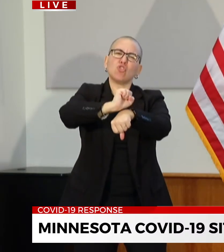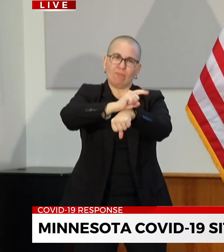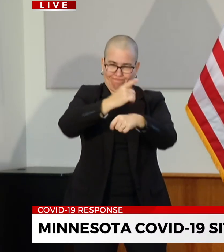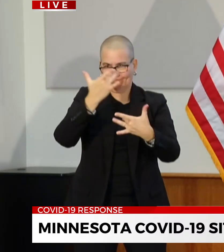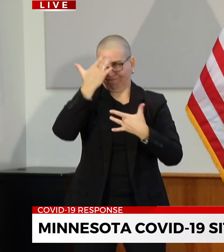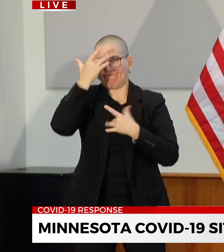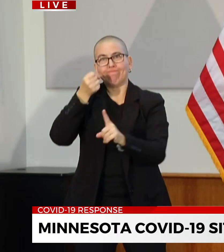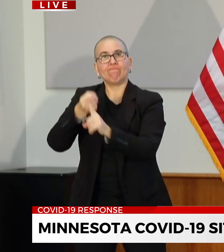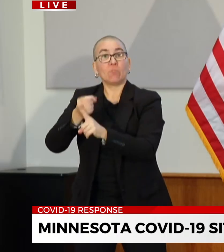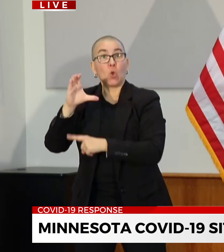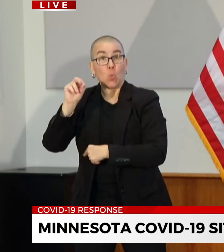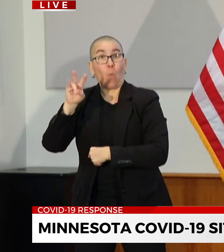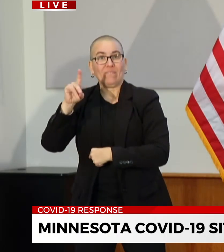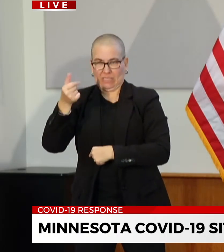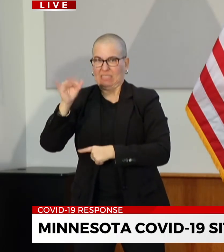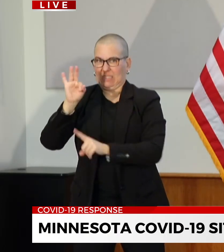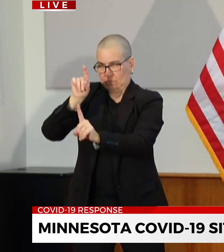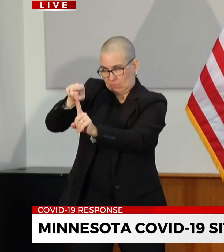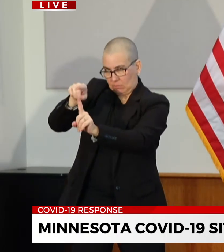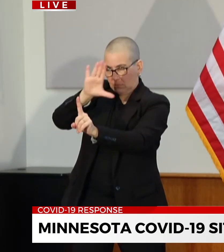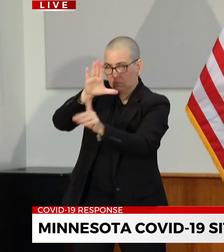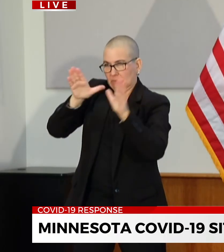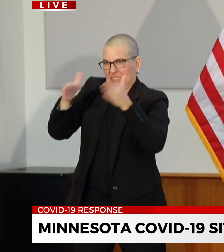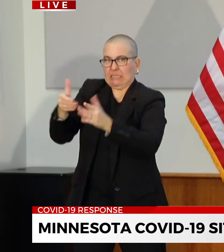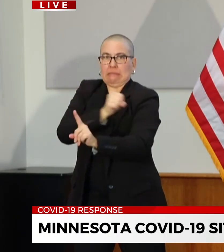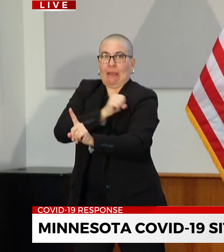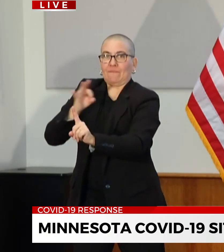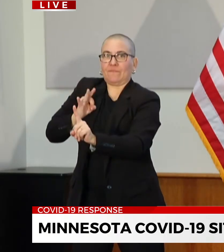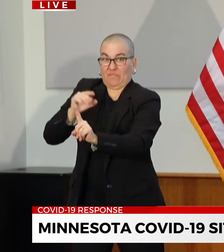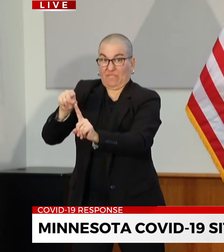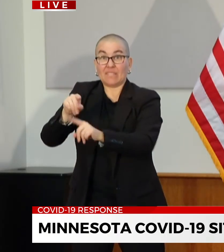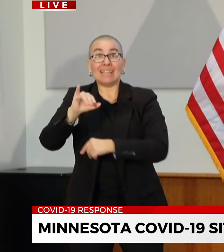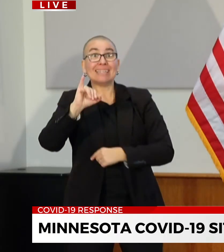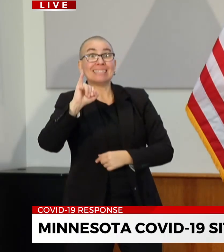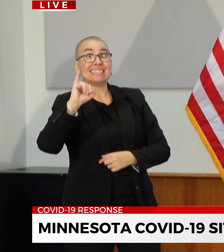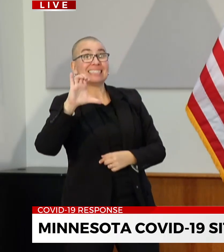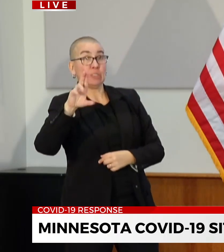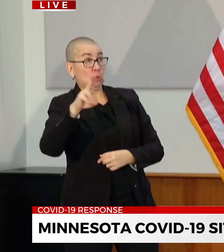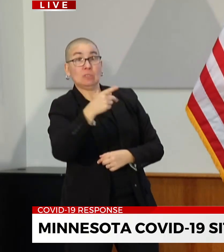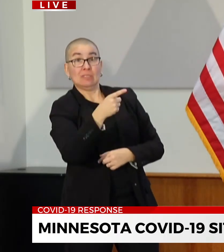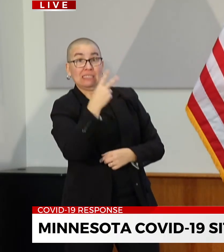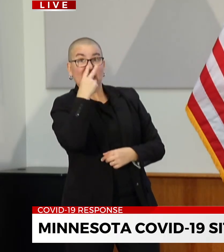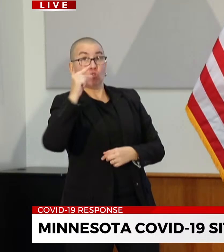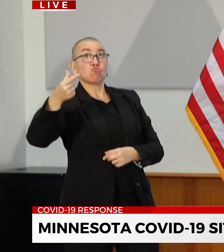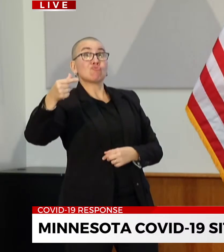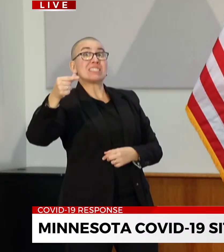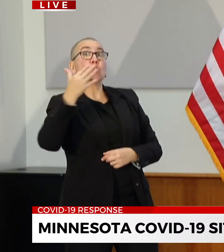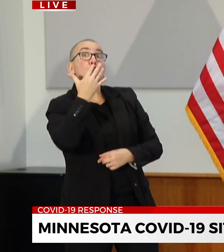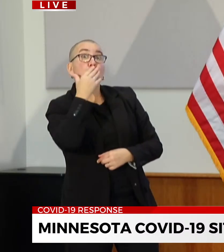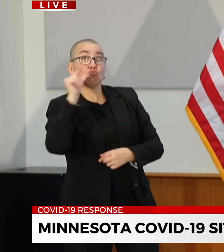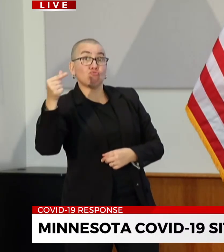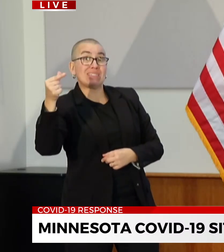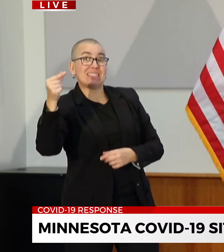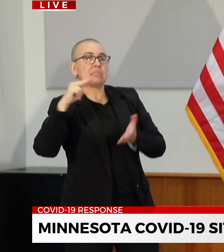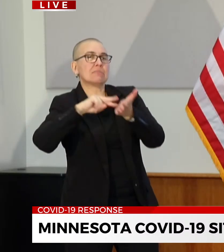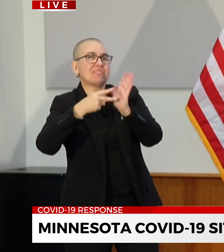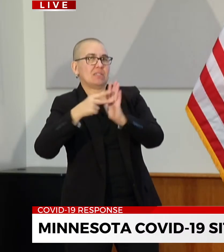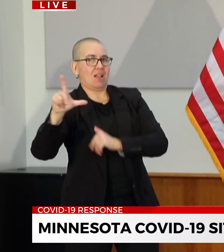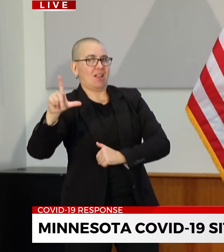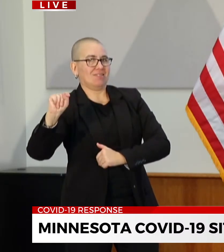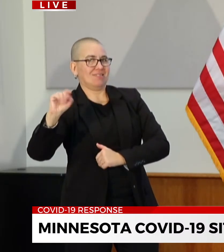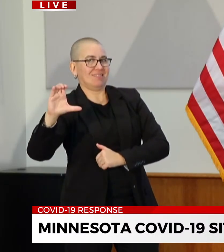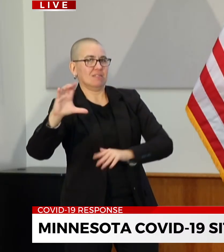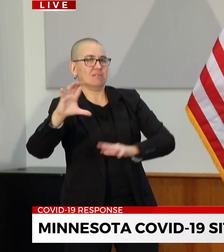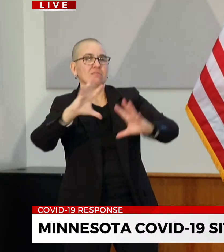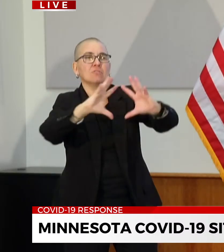who work only in acute care, and the green bar represents those workers who work in long-term care settings, some of whom also